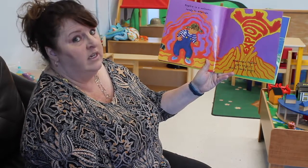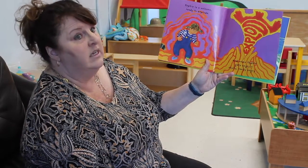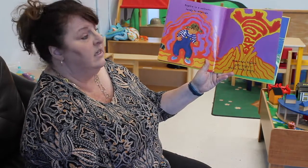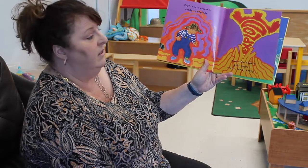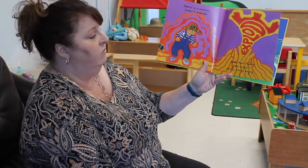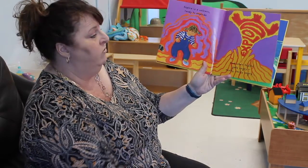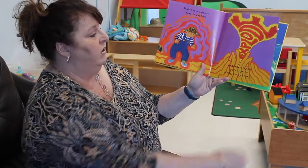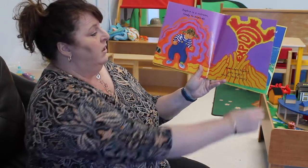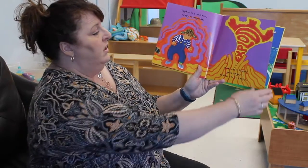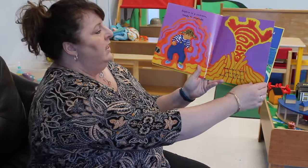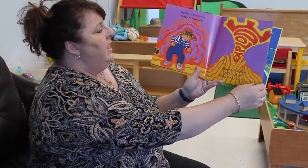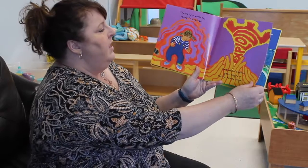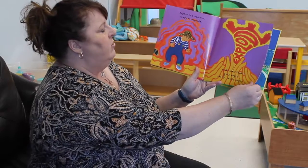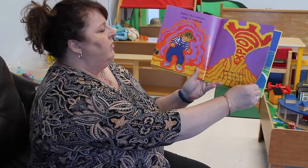really, really angry,